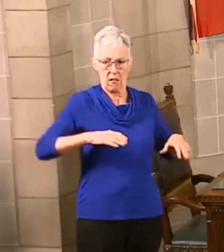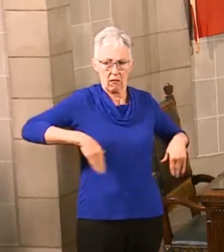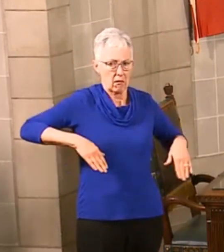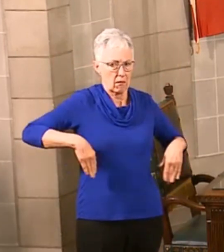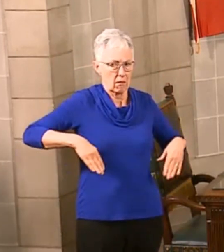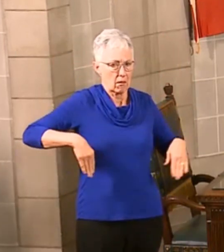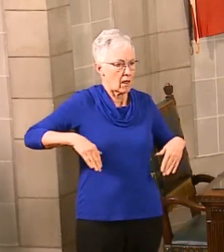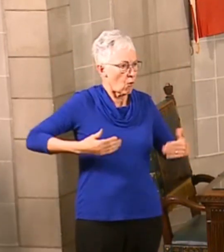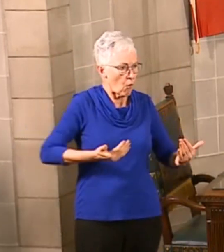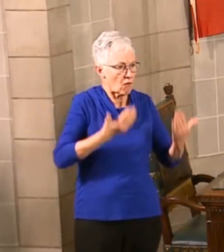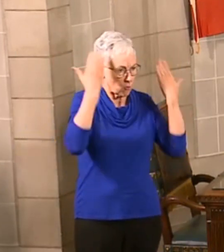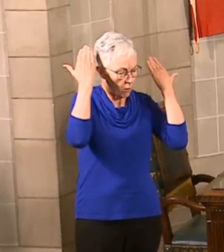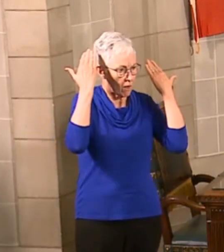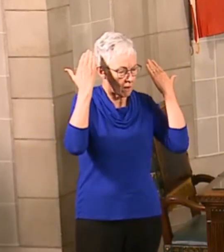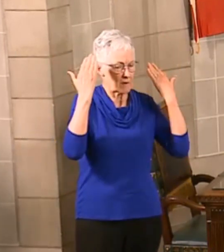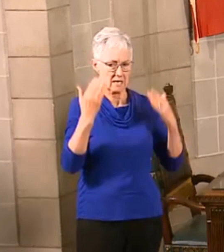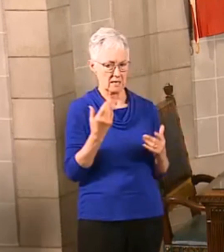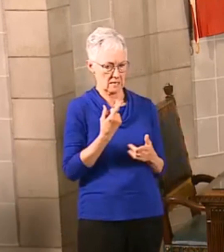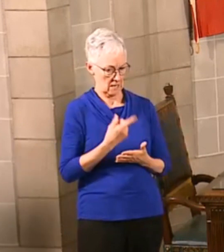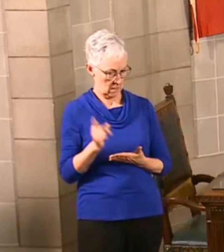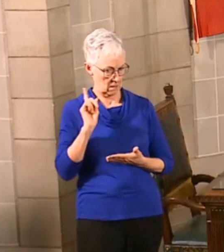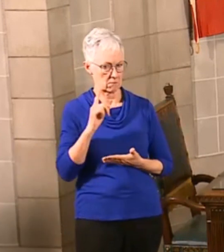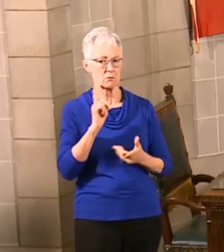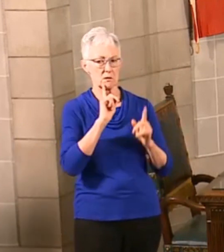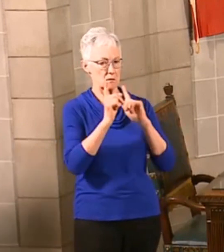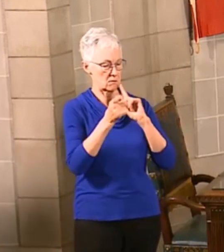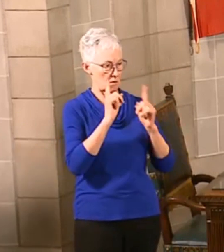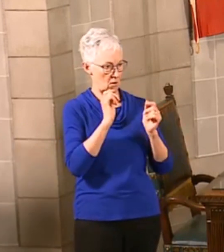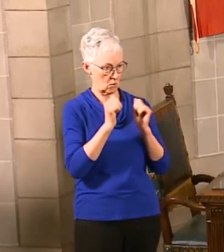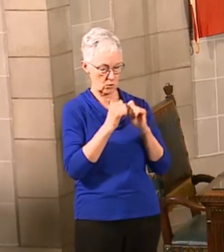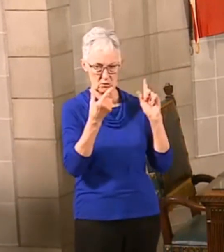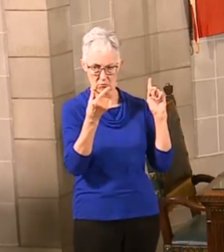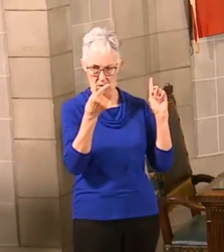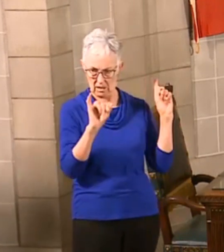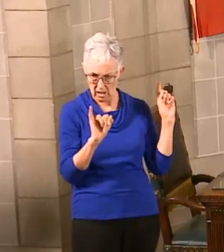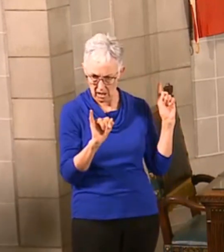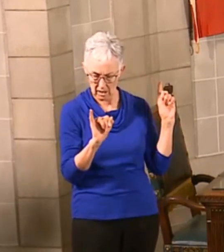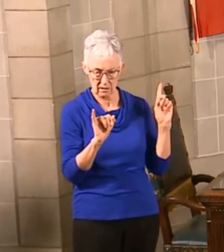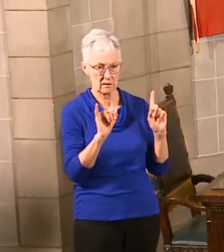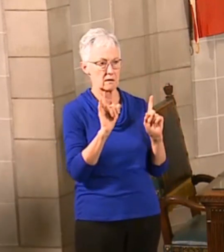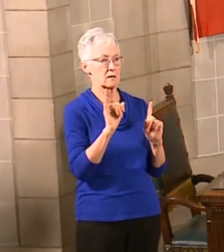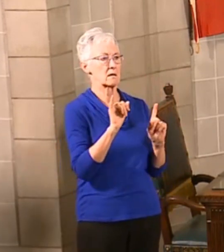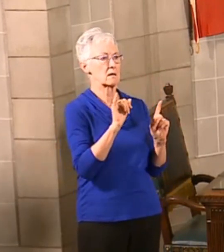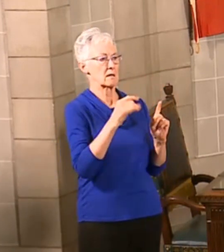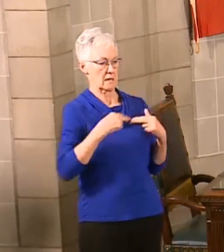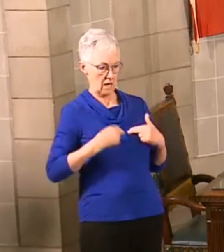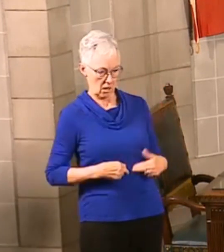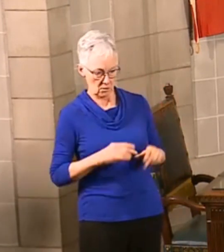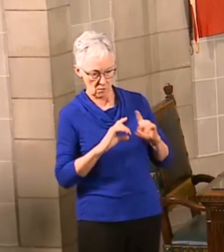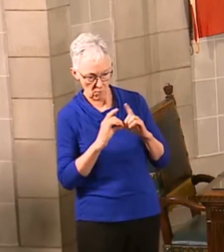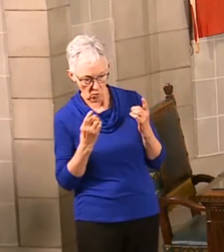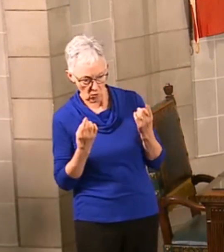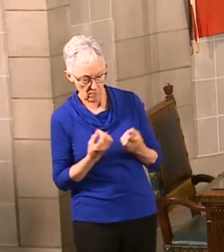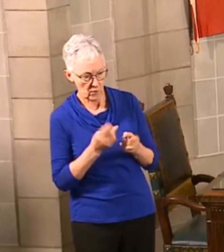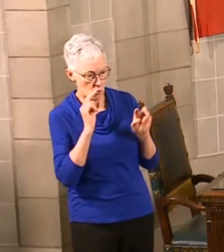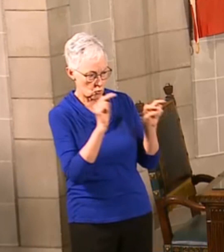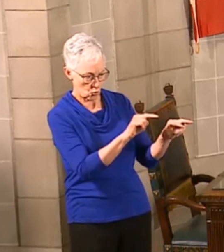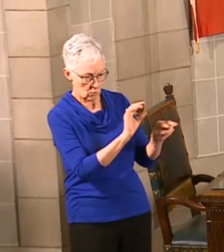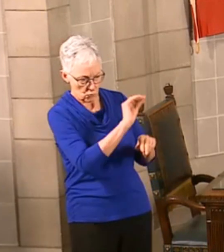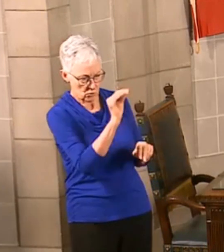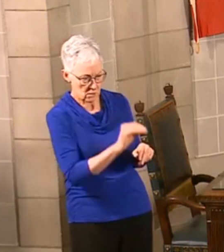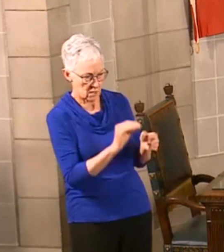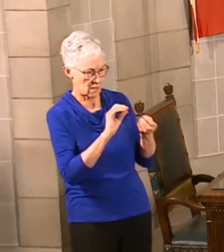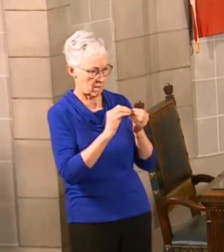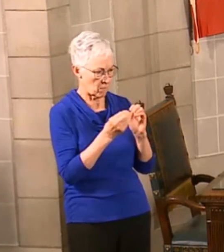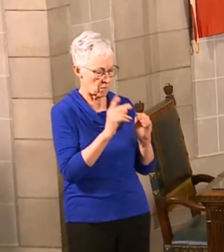and Dr. Antone was on the conversation directly with them with regard to what we were seeing coming with regards to the percent positivity ratios that we